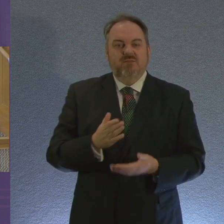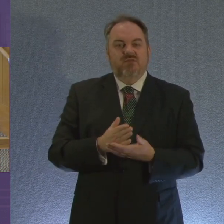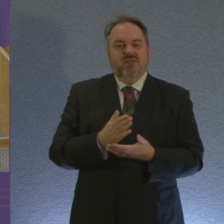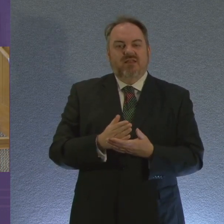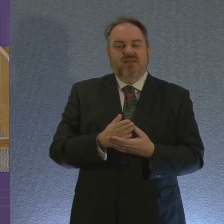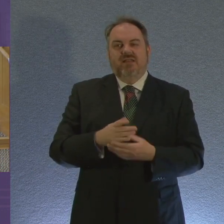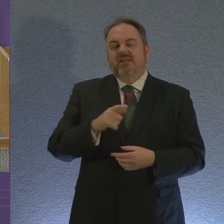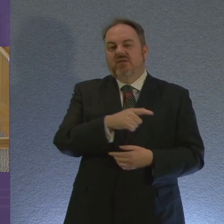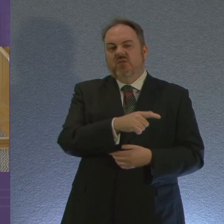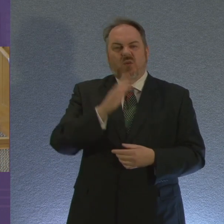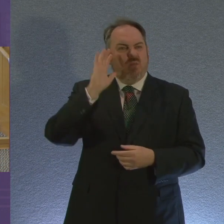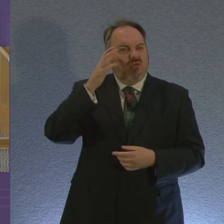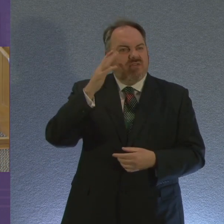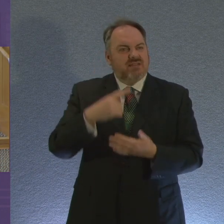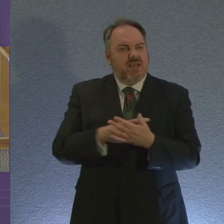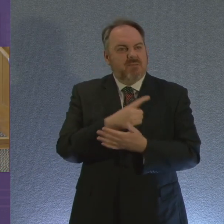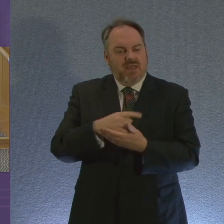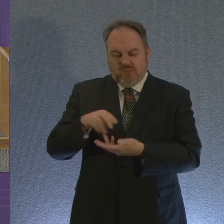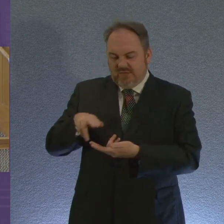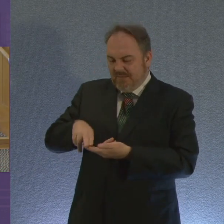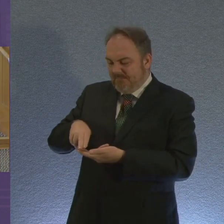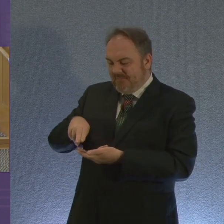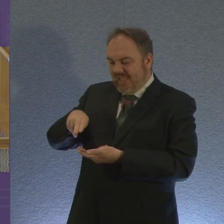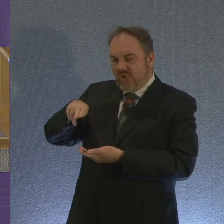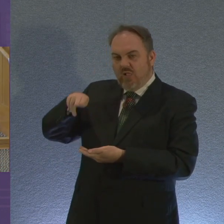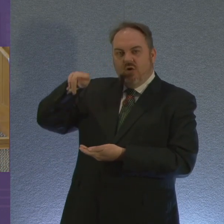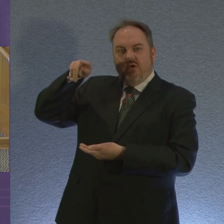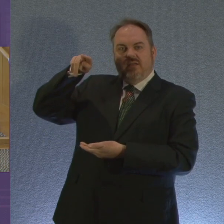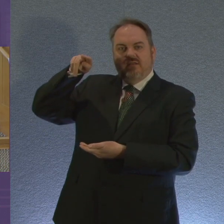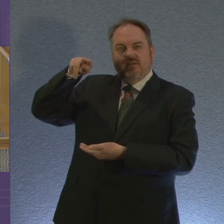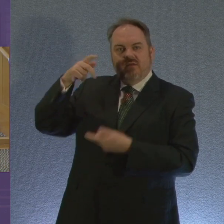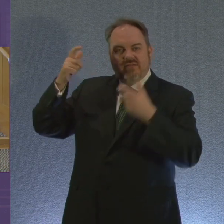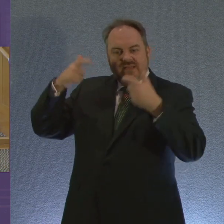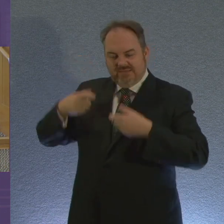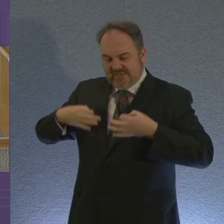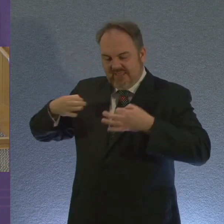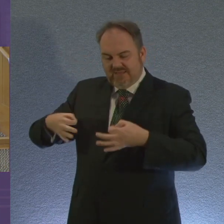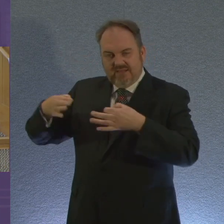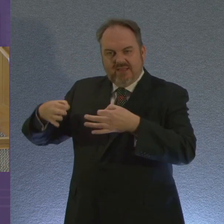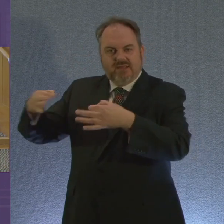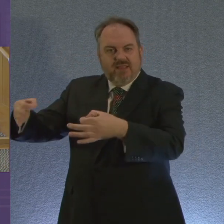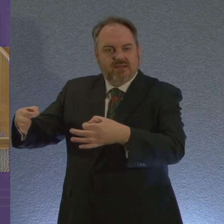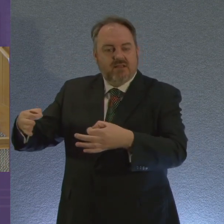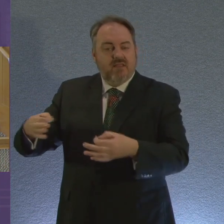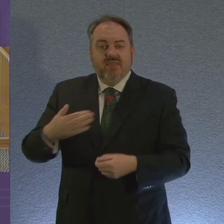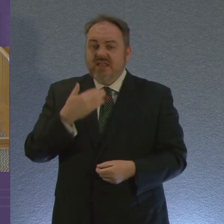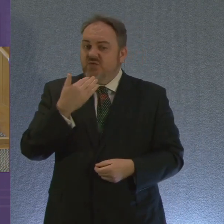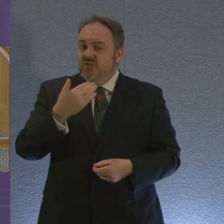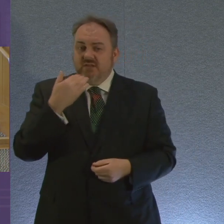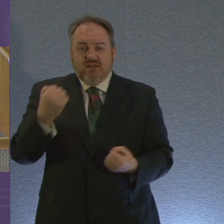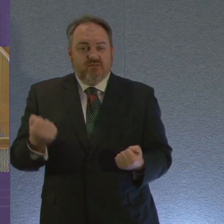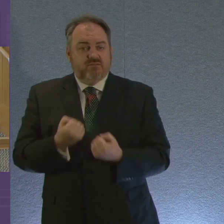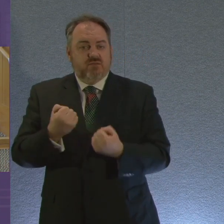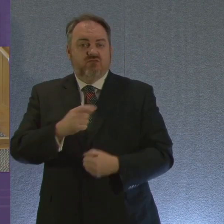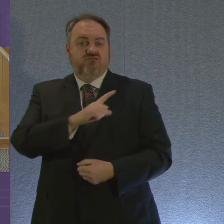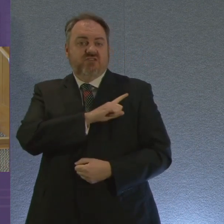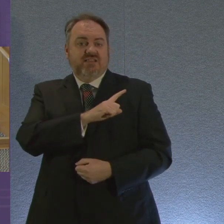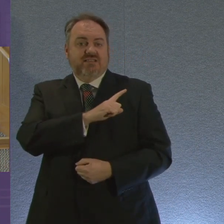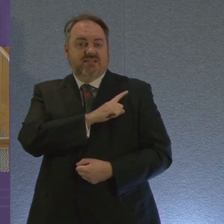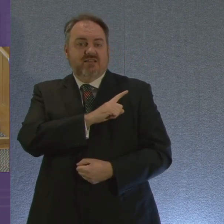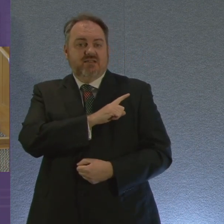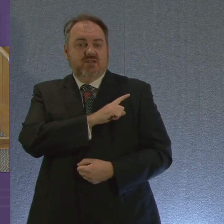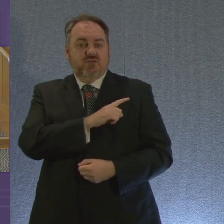a backlog of cases. That's not a good enough reason. That's an argument of administrative convenience, not an argument of necessity. And the Law